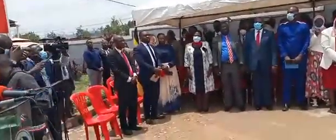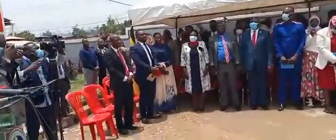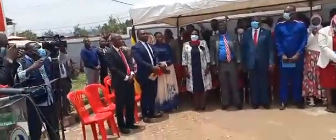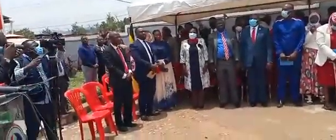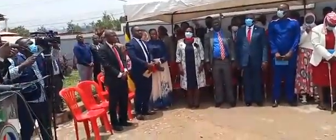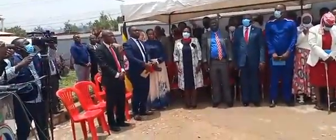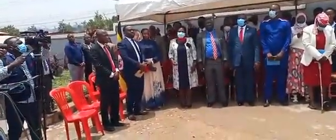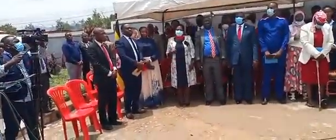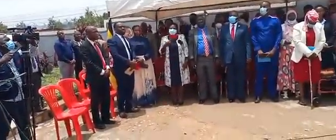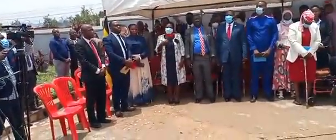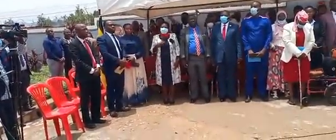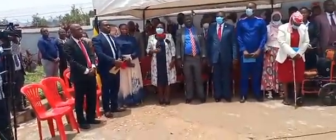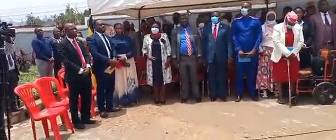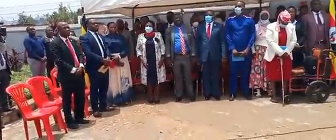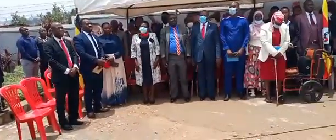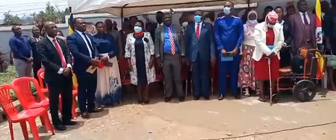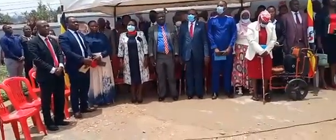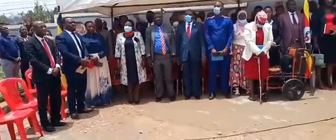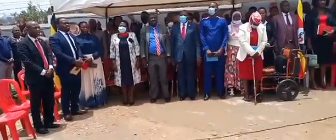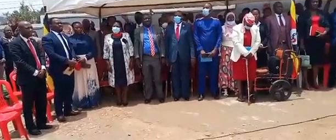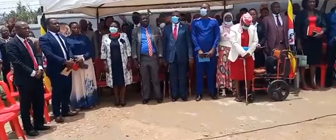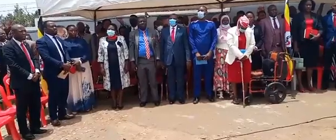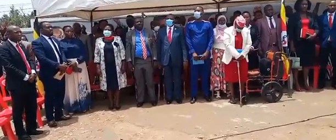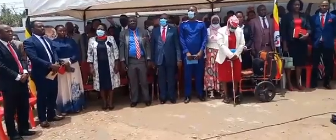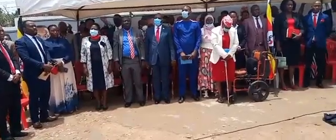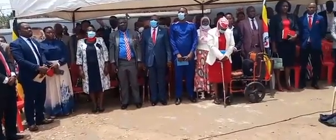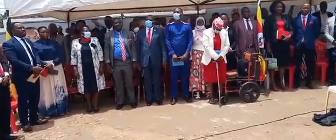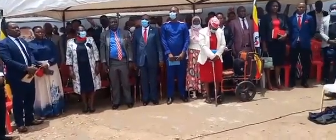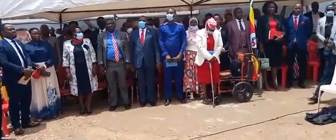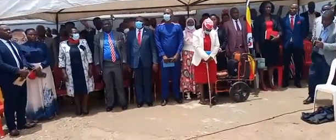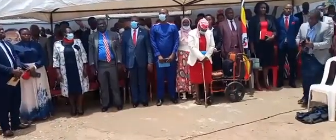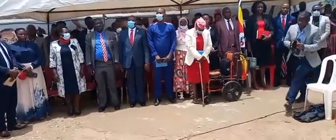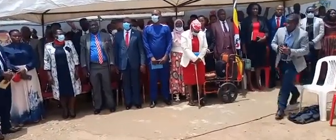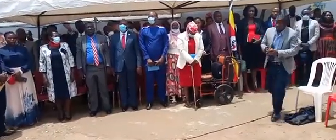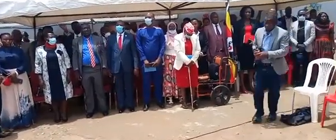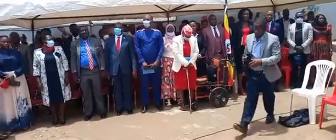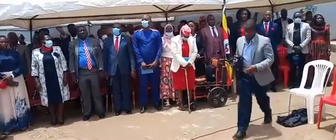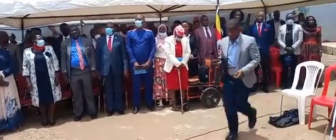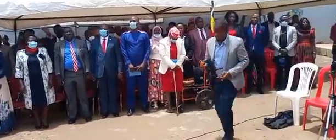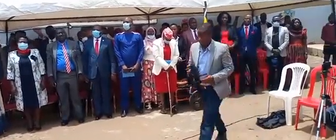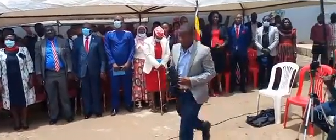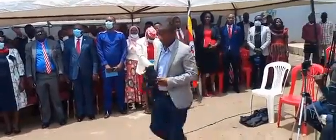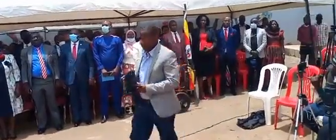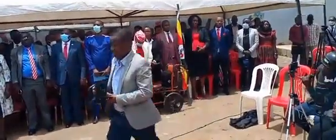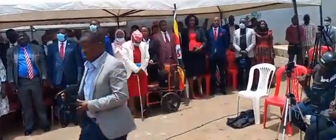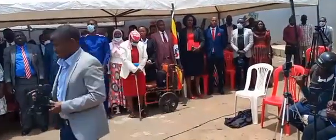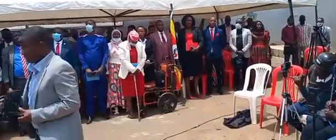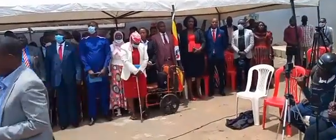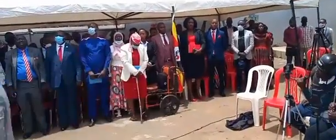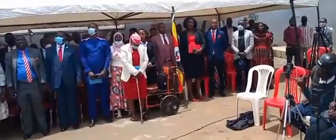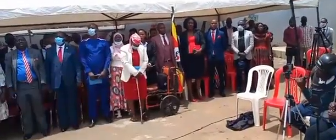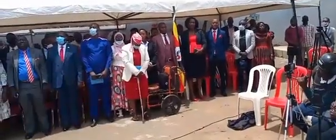United, free, holy, party together we.